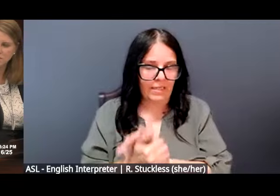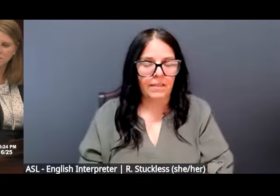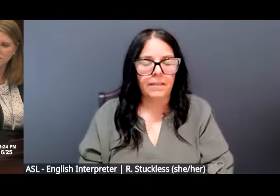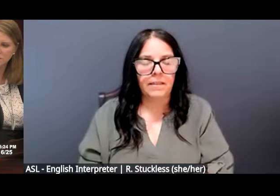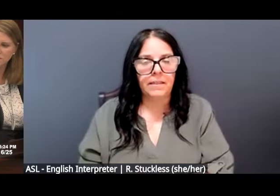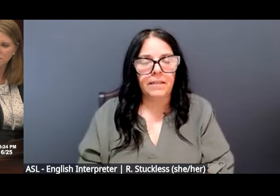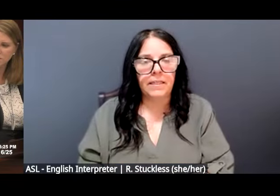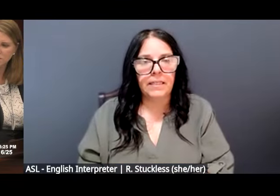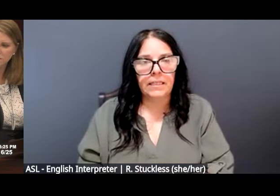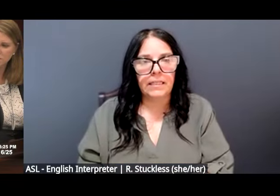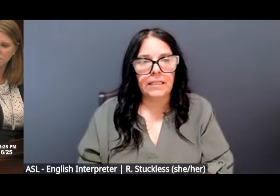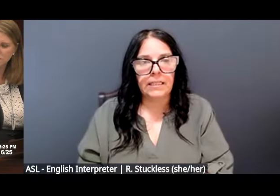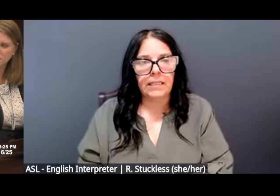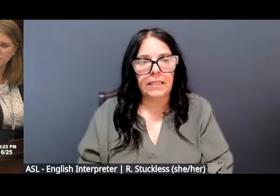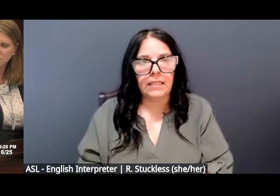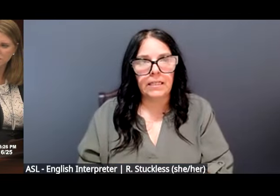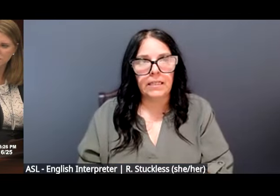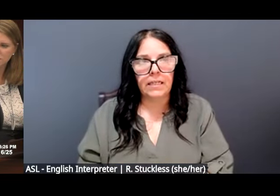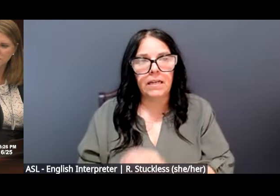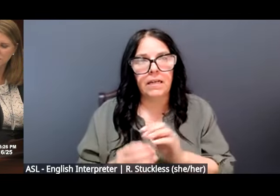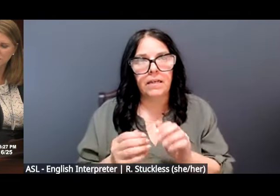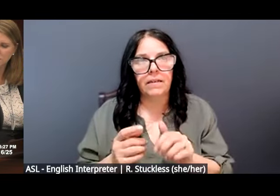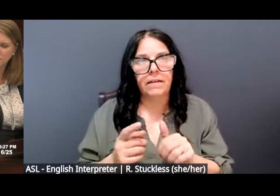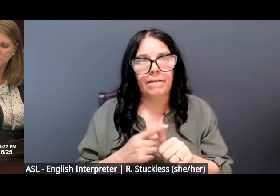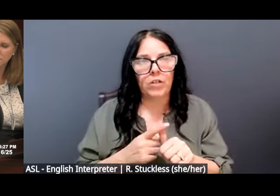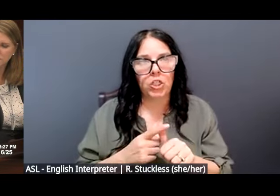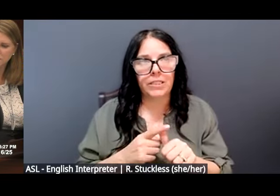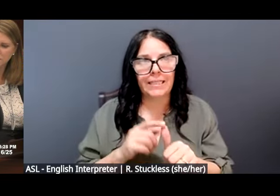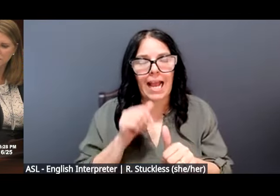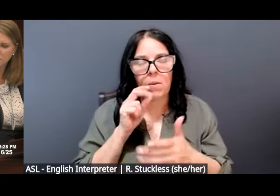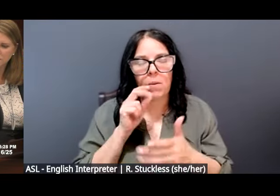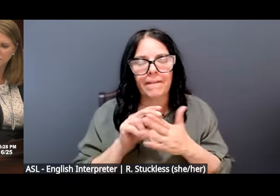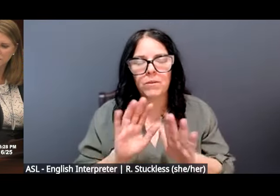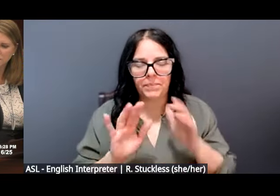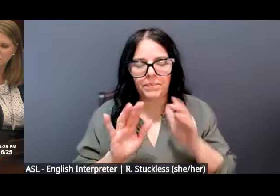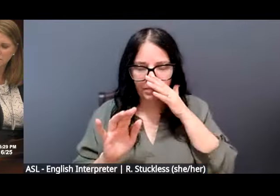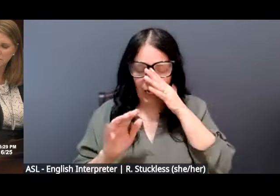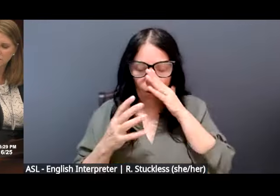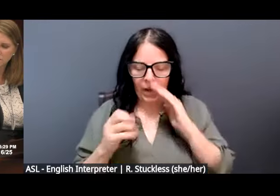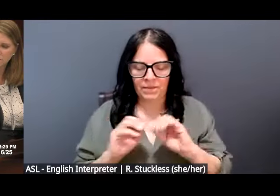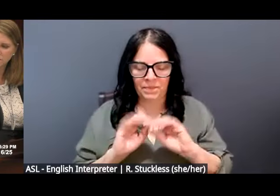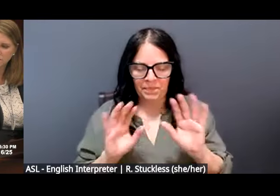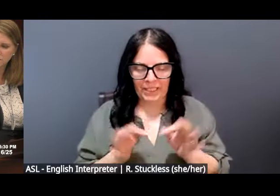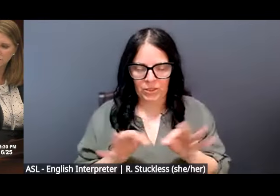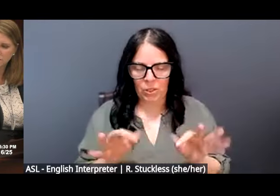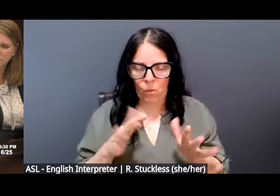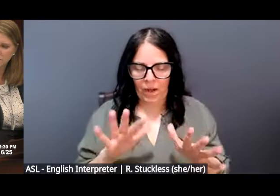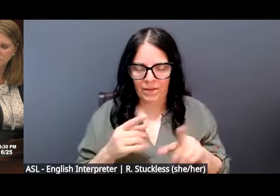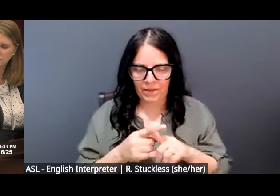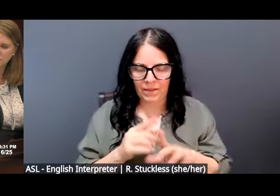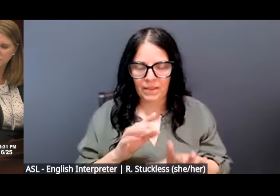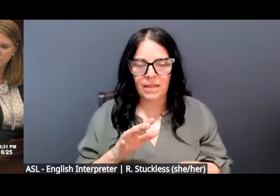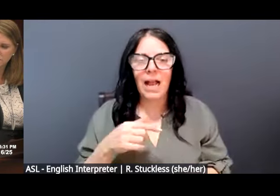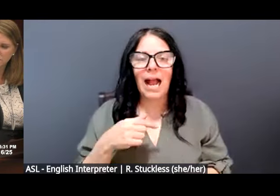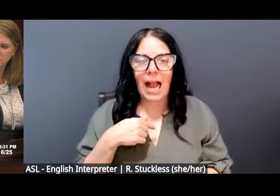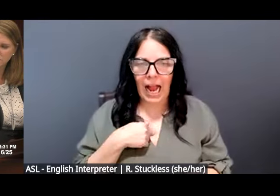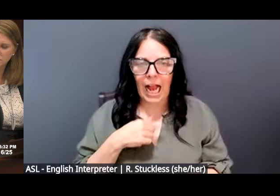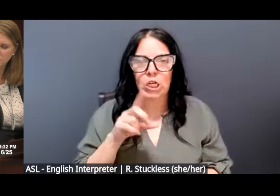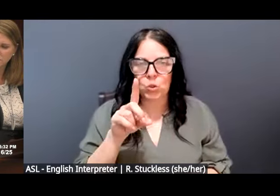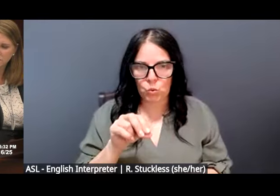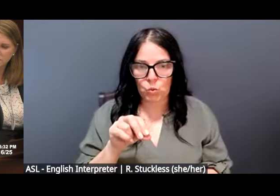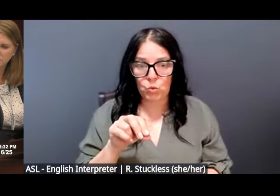that I'm going to rephrase this to avoid the double negative. I do believe that it applies retroactively. When I read